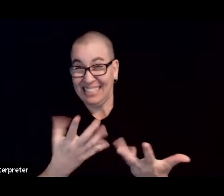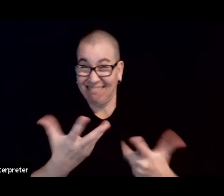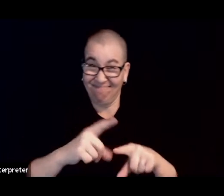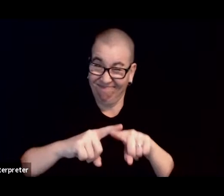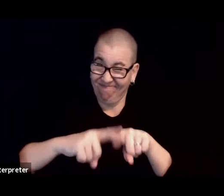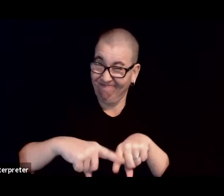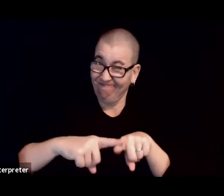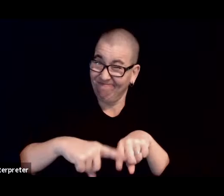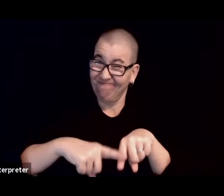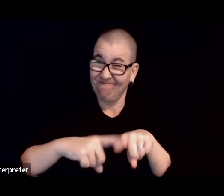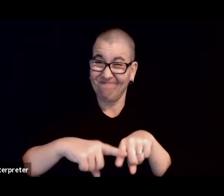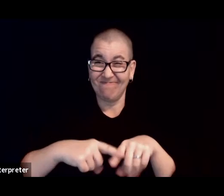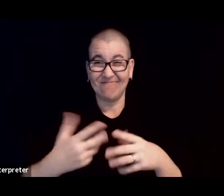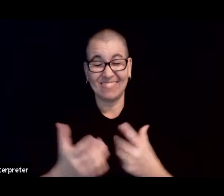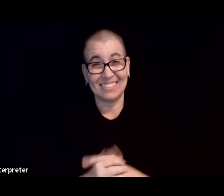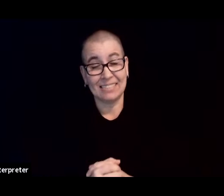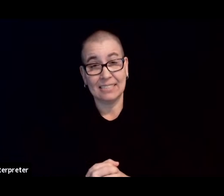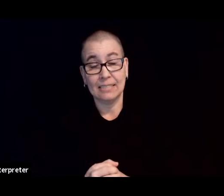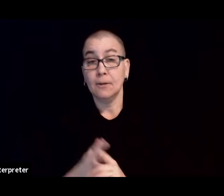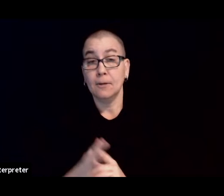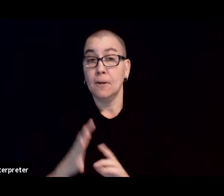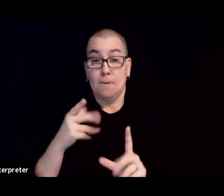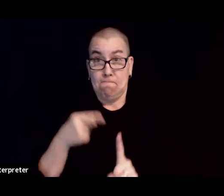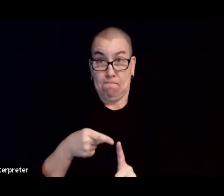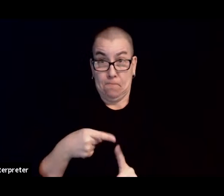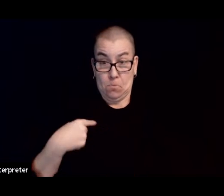for next week come in, we will have received